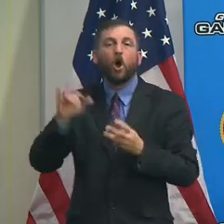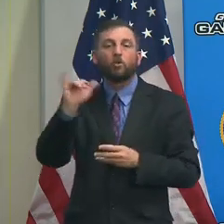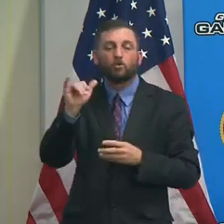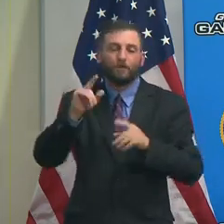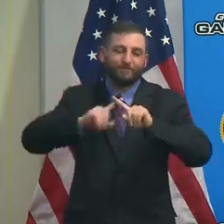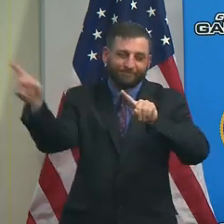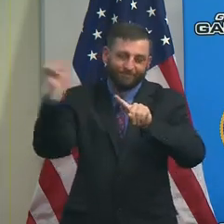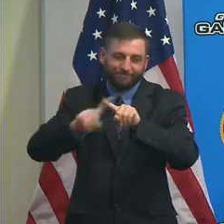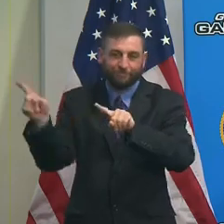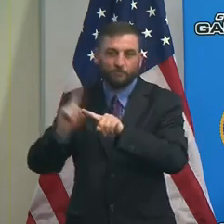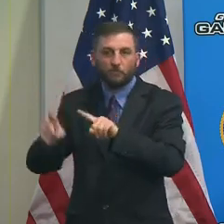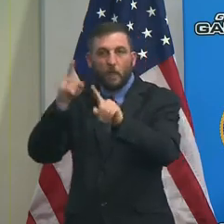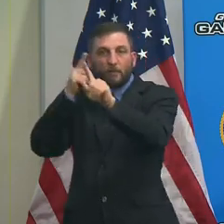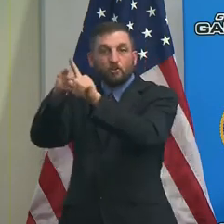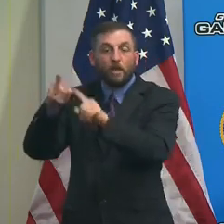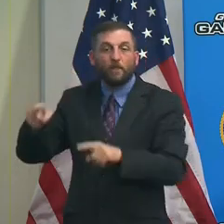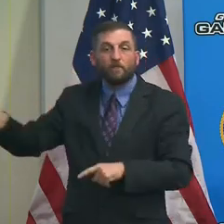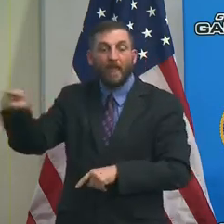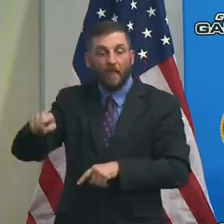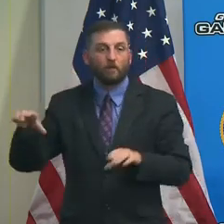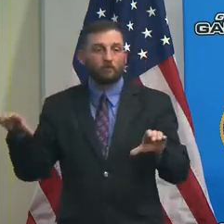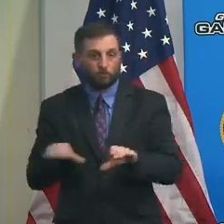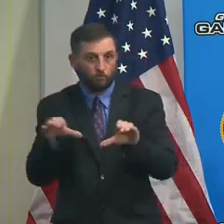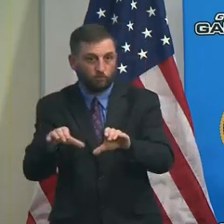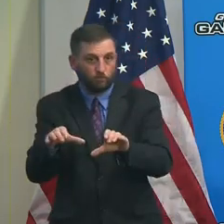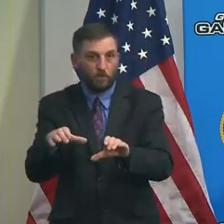missions that they are leaning forward on, and that